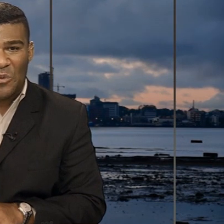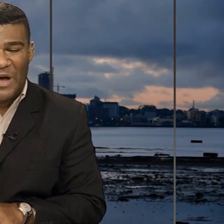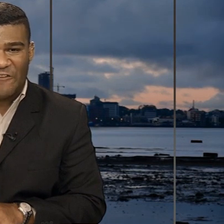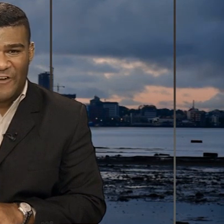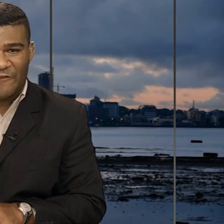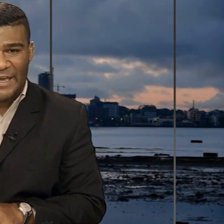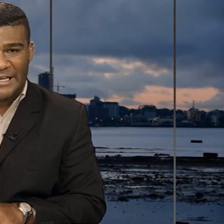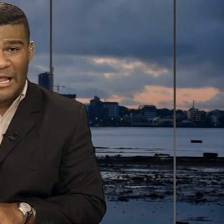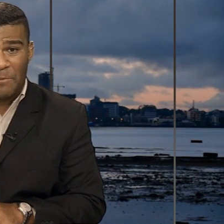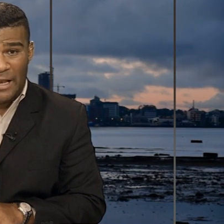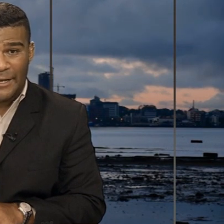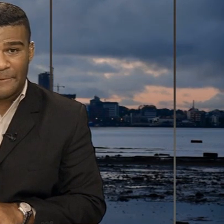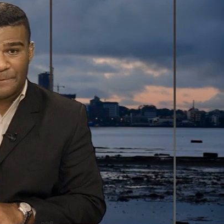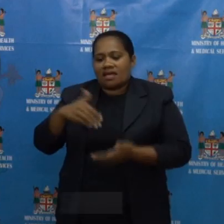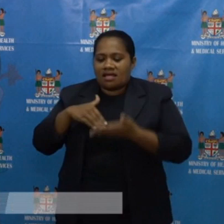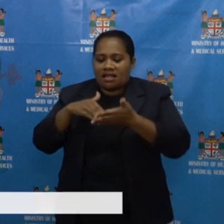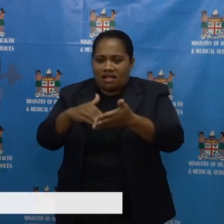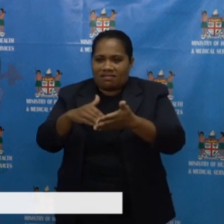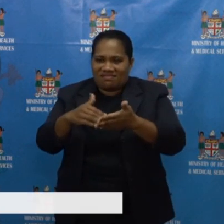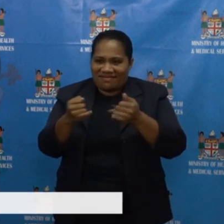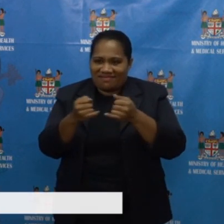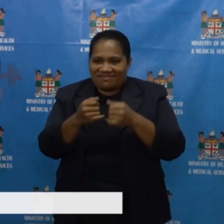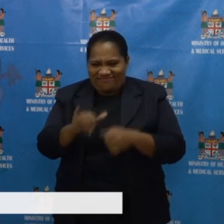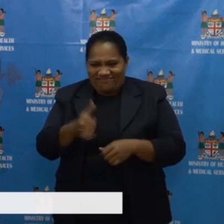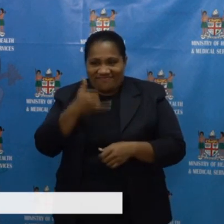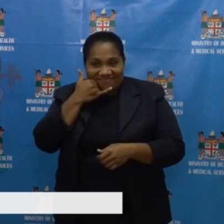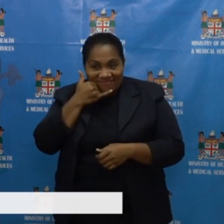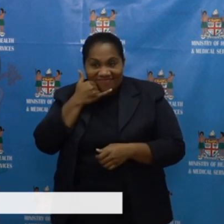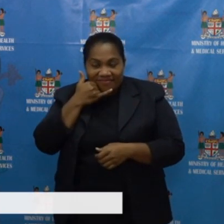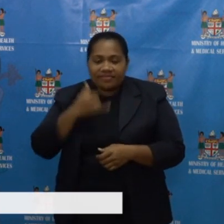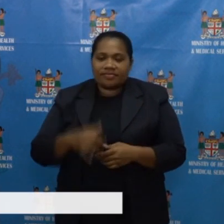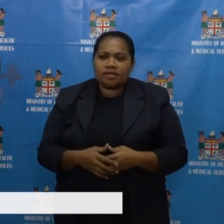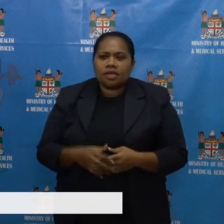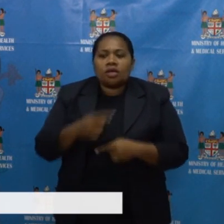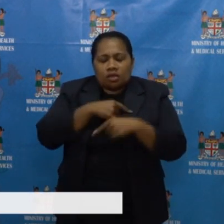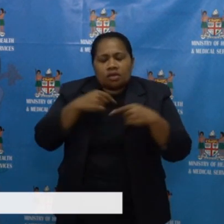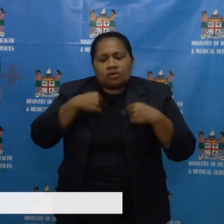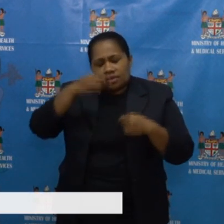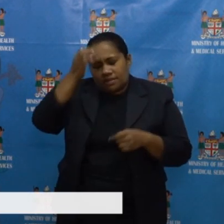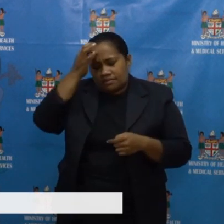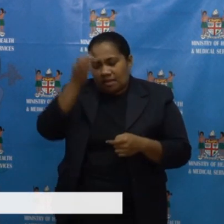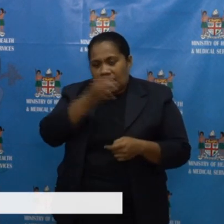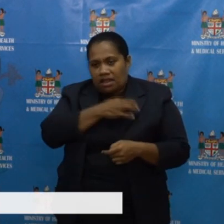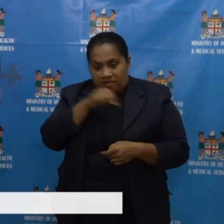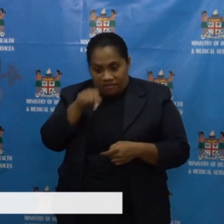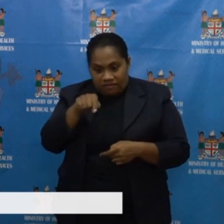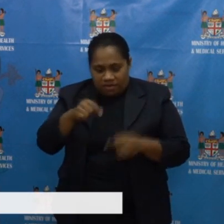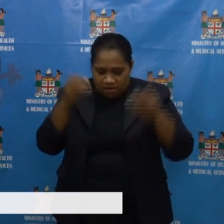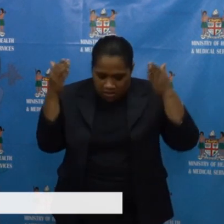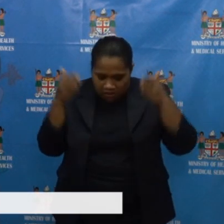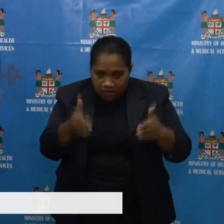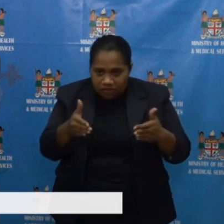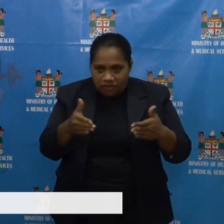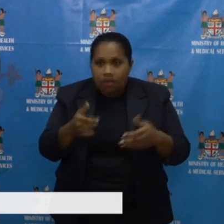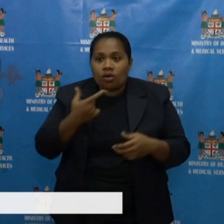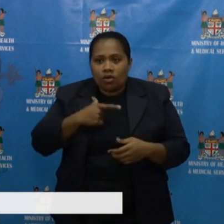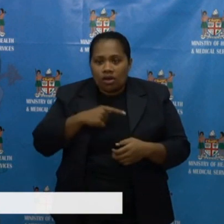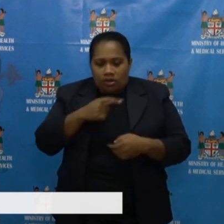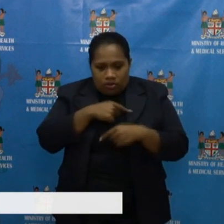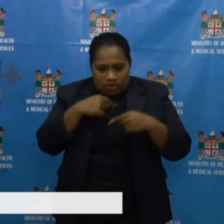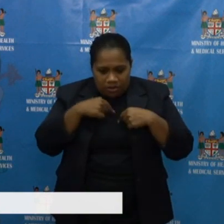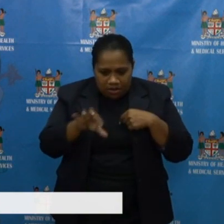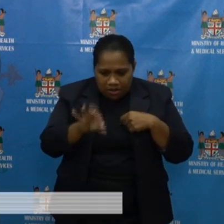the 158 helpline. We believe that these are 2 areas that require some attention in terms of picking up